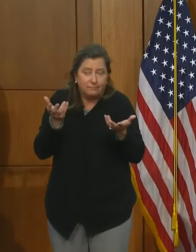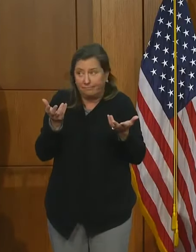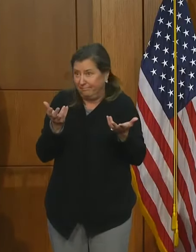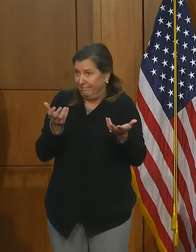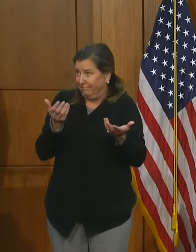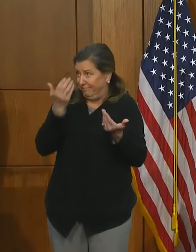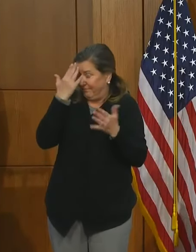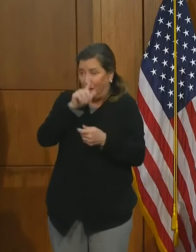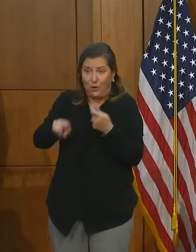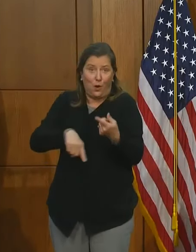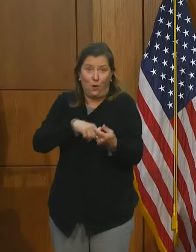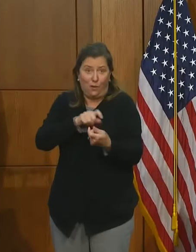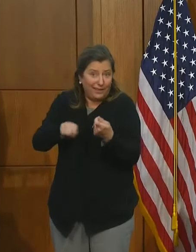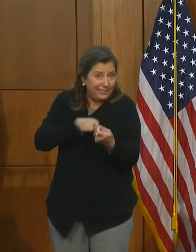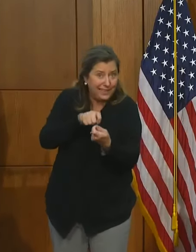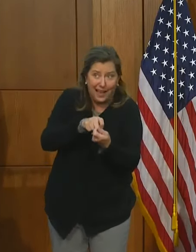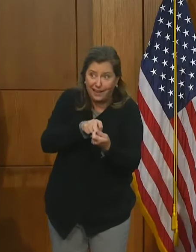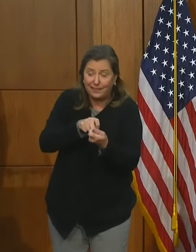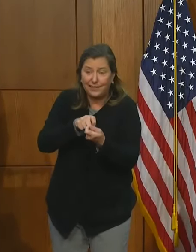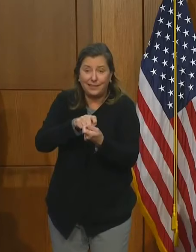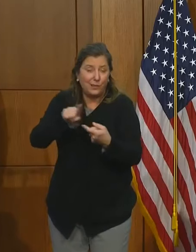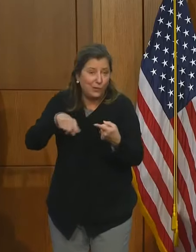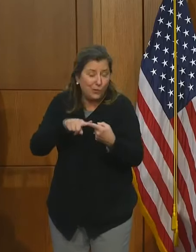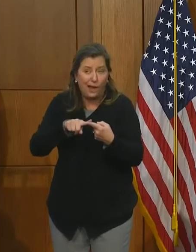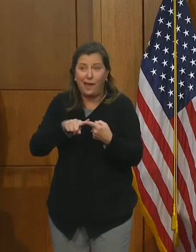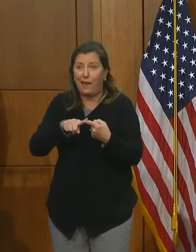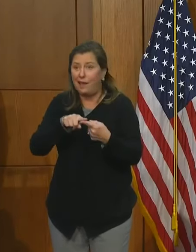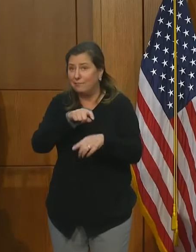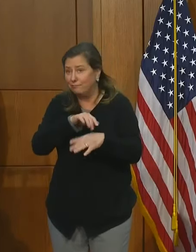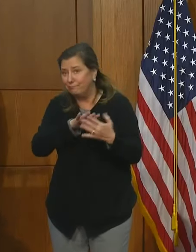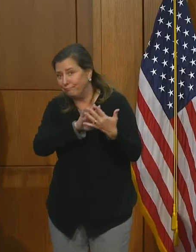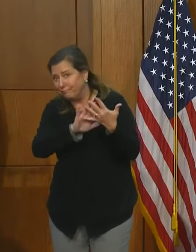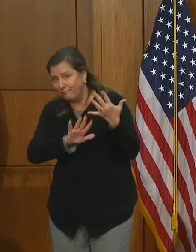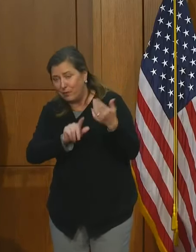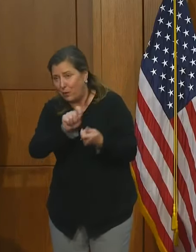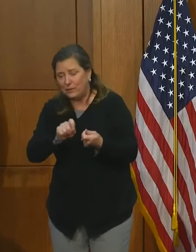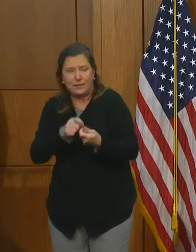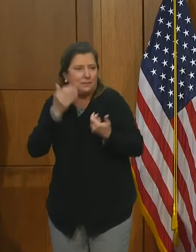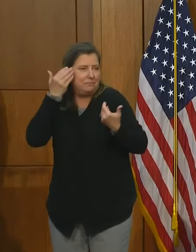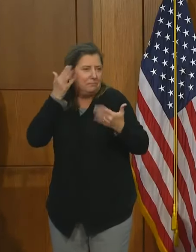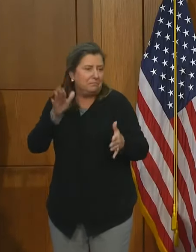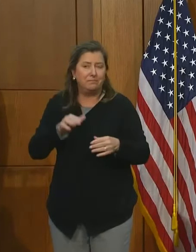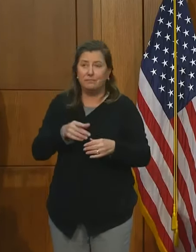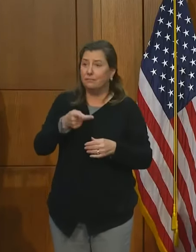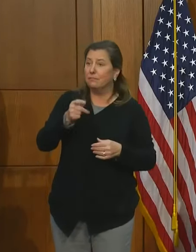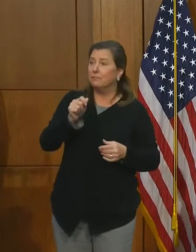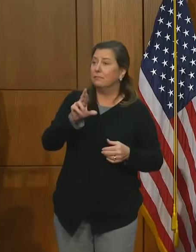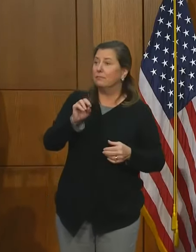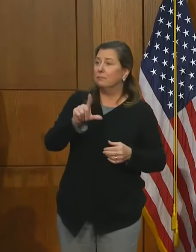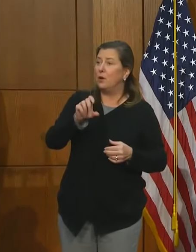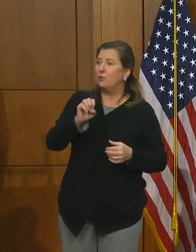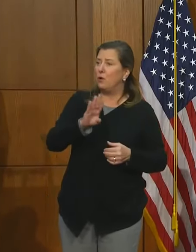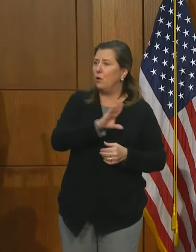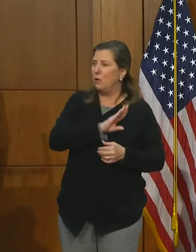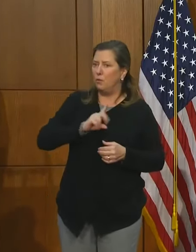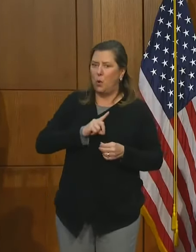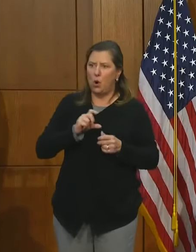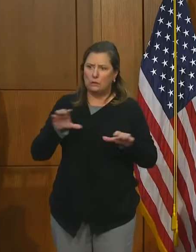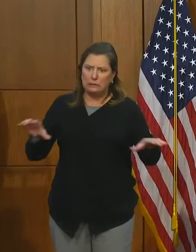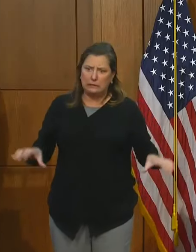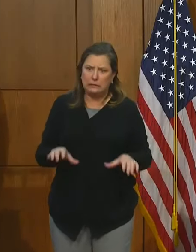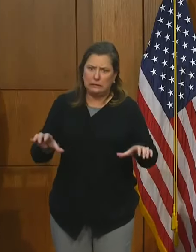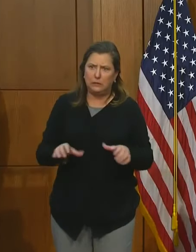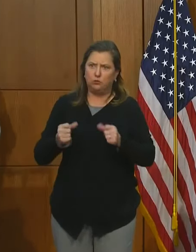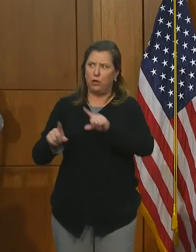know exactly all of the details. The parole board, as you know, worked furiously to respond to the COVID